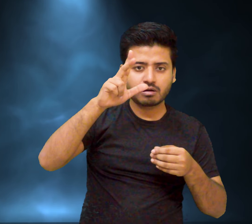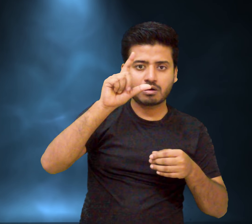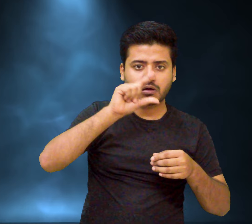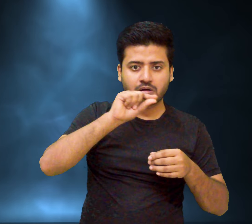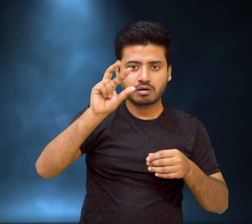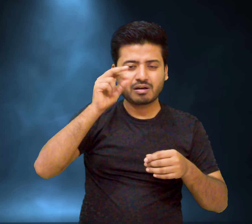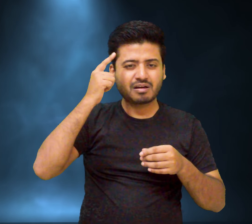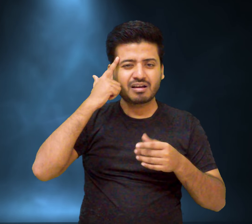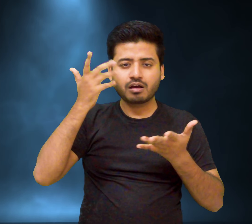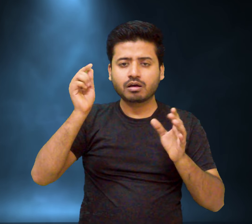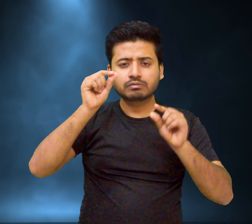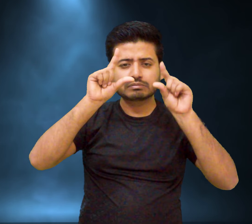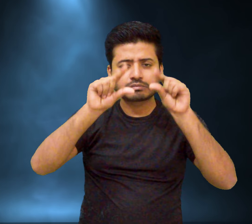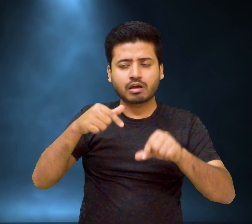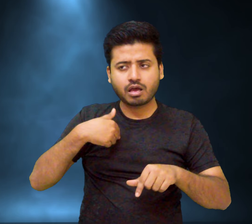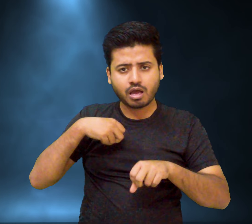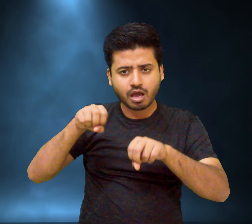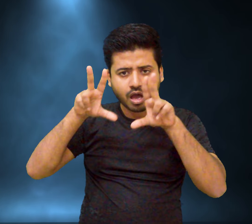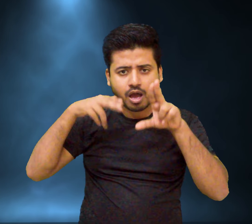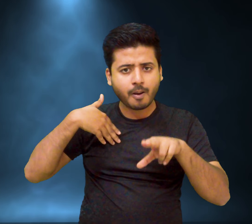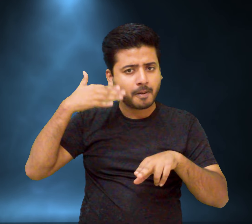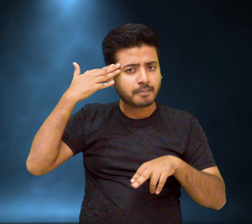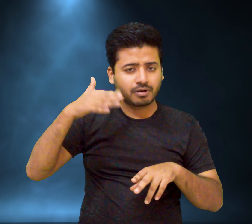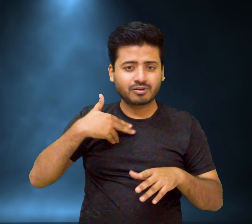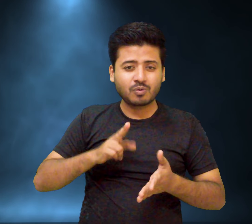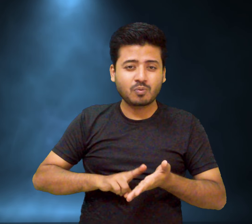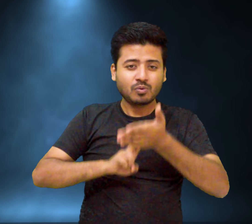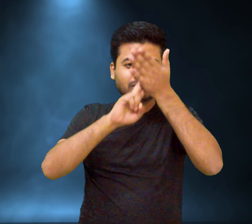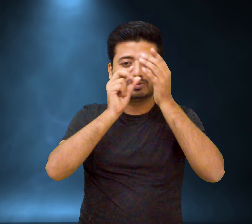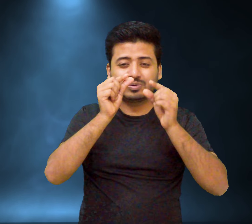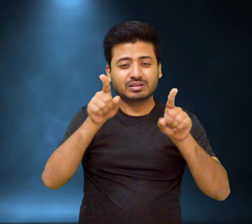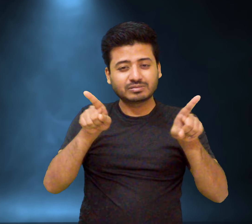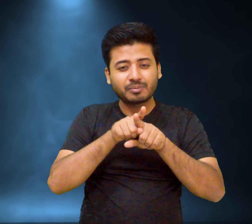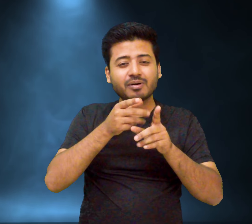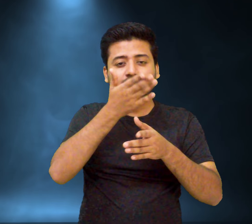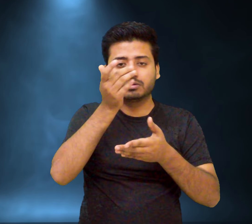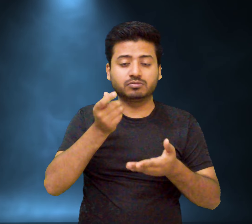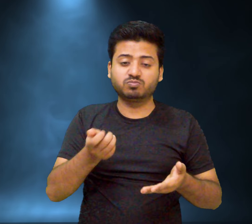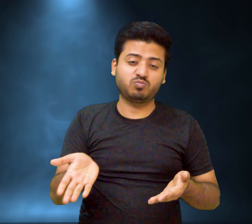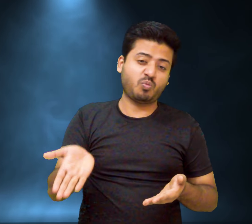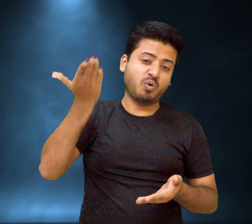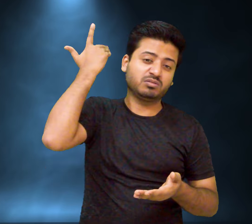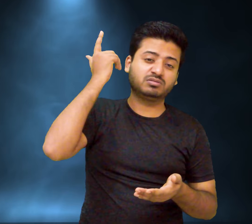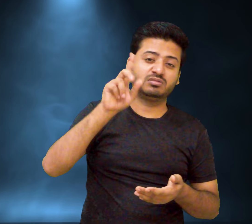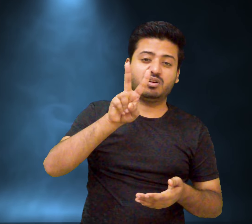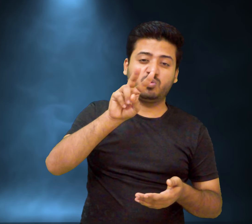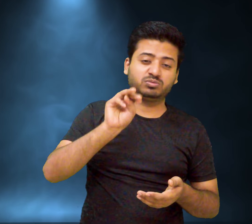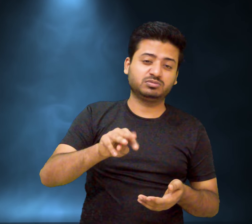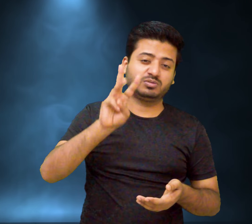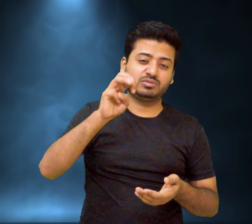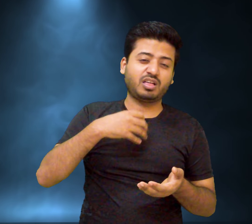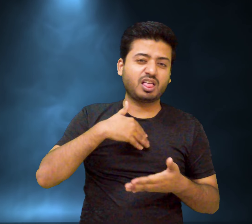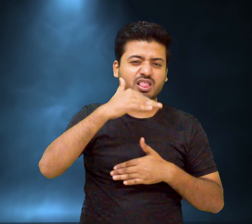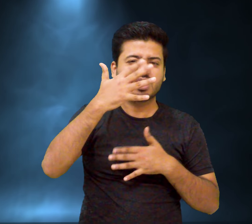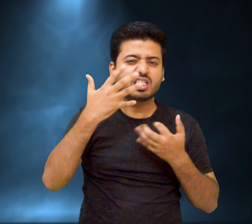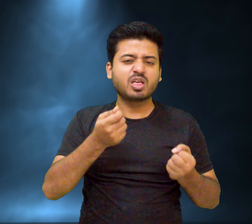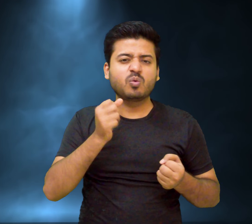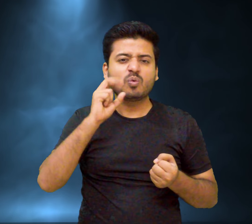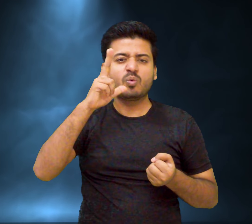glass of water and stir. Reel. Pure pepper will not leave any oily residue. Fake. An oily film or small droplets on the